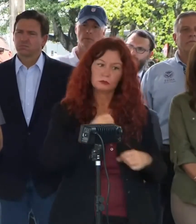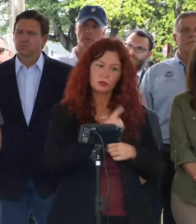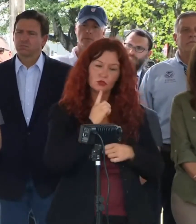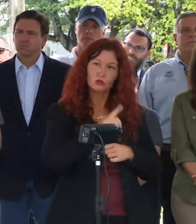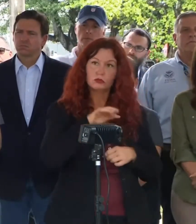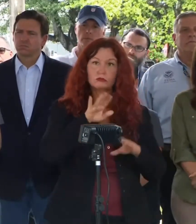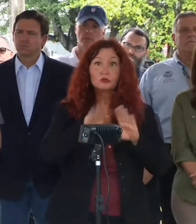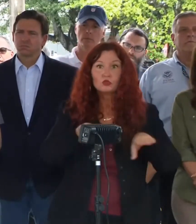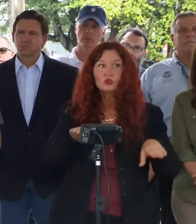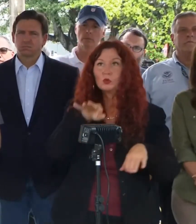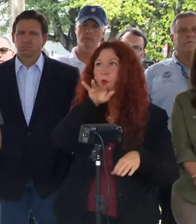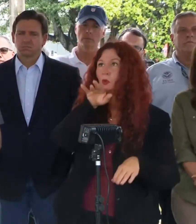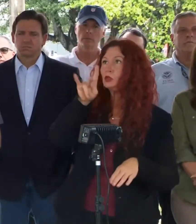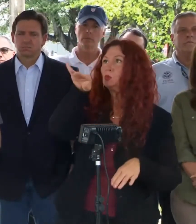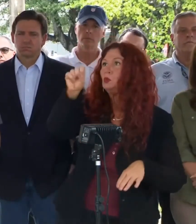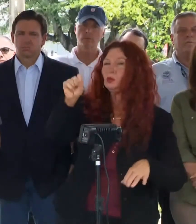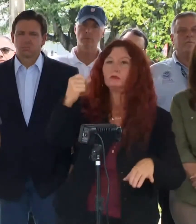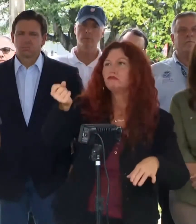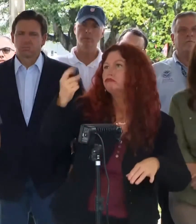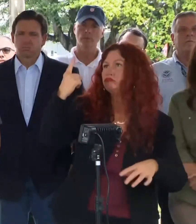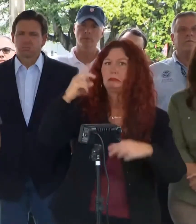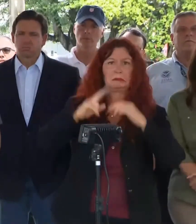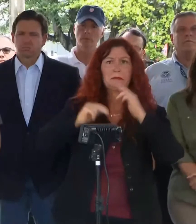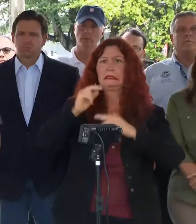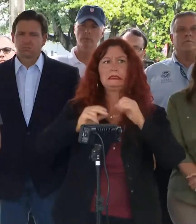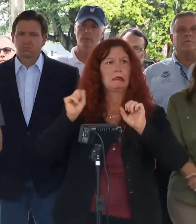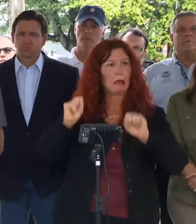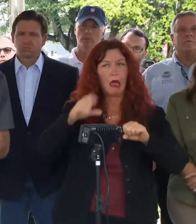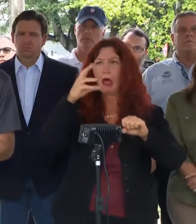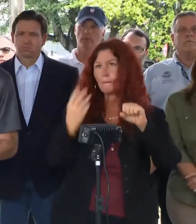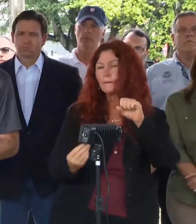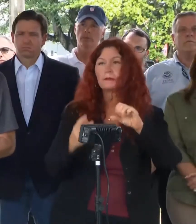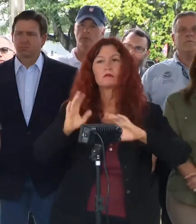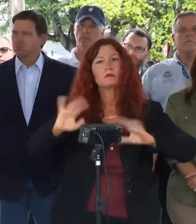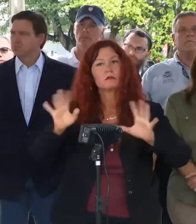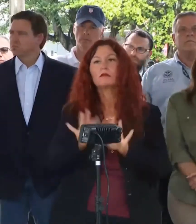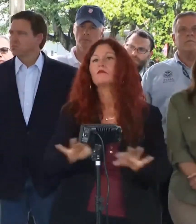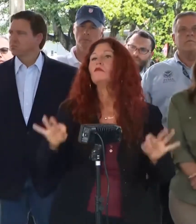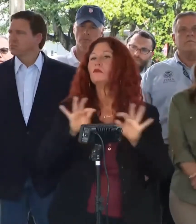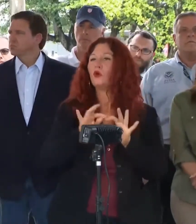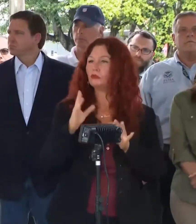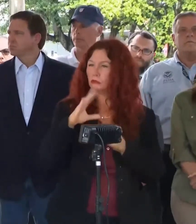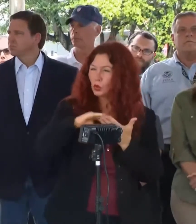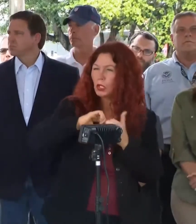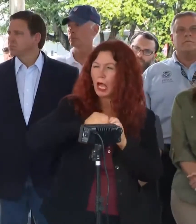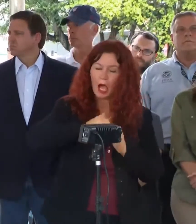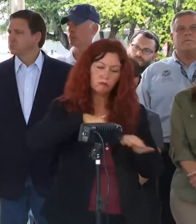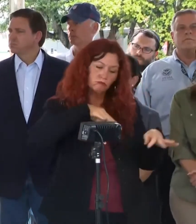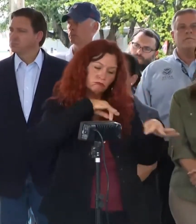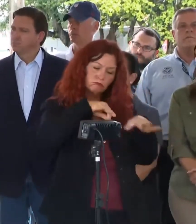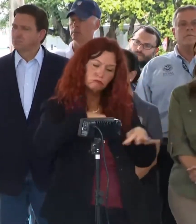information as we get the actual dates and locations arranged for that. Thanks.